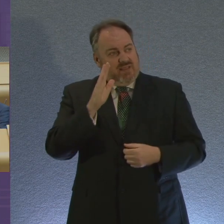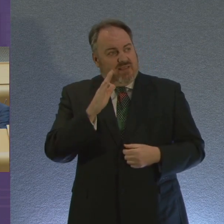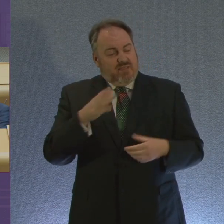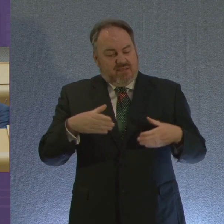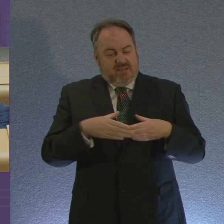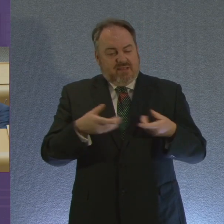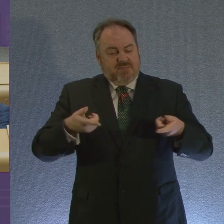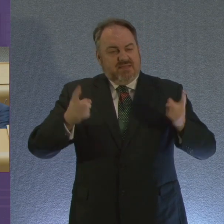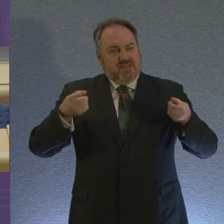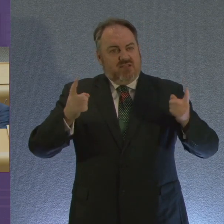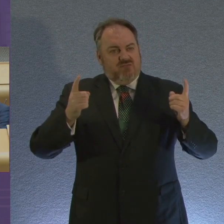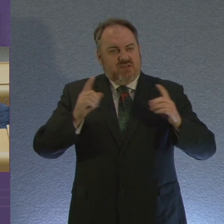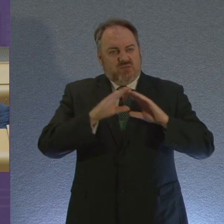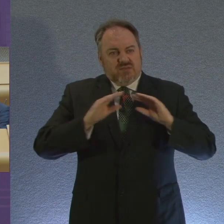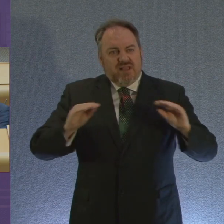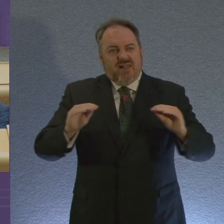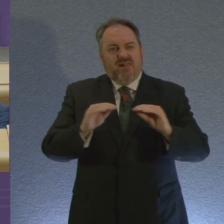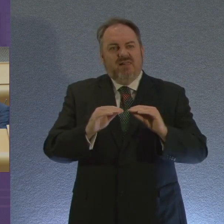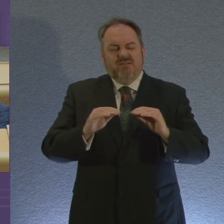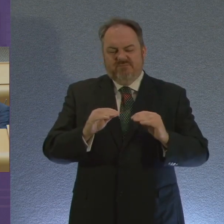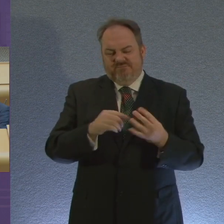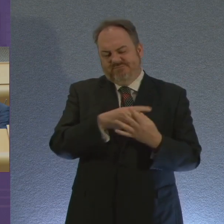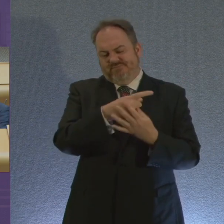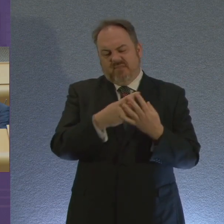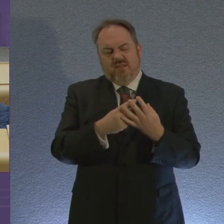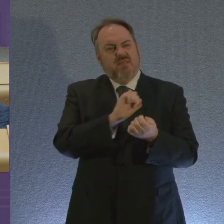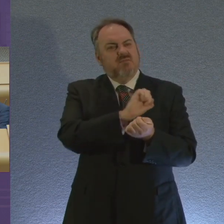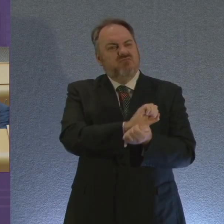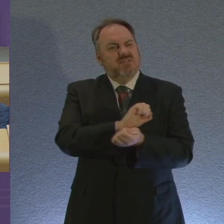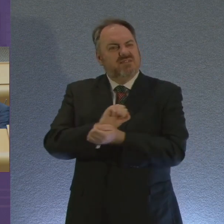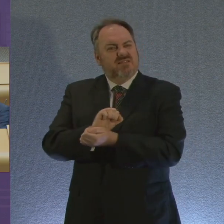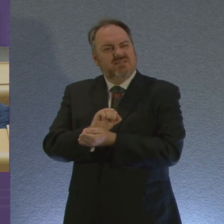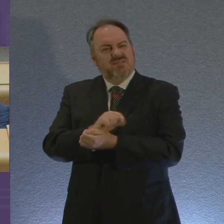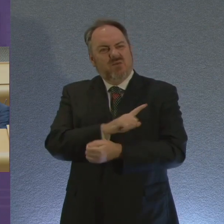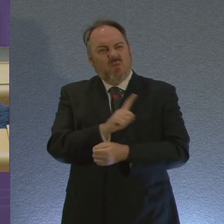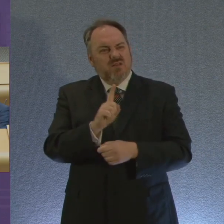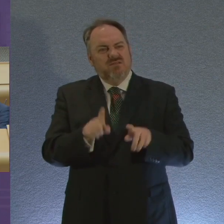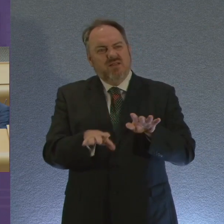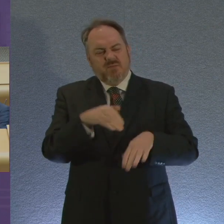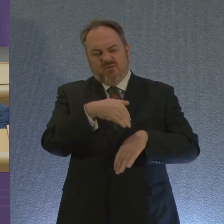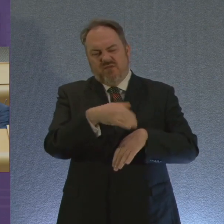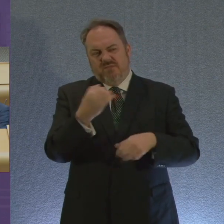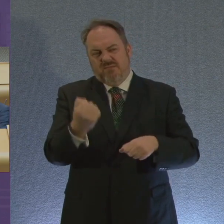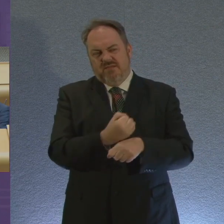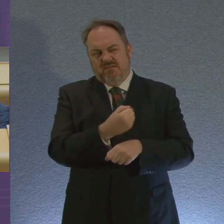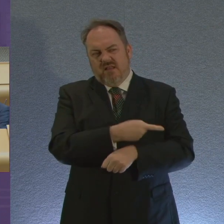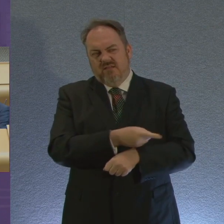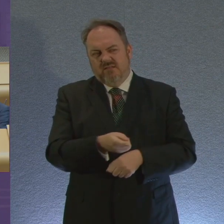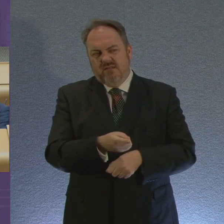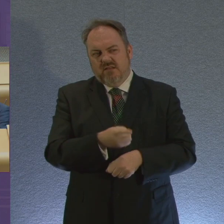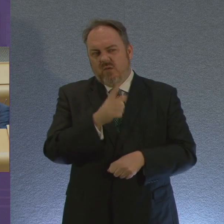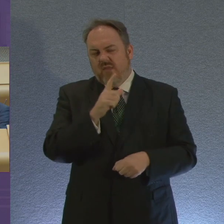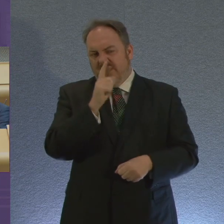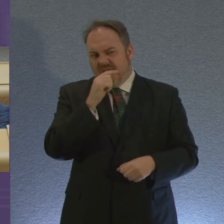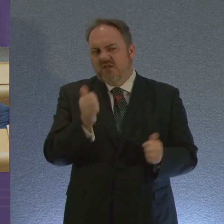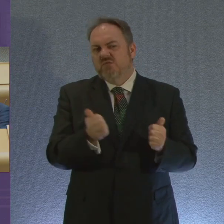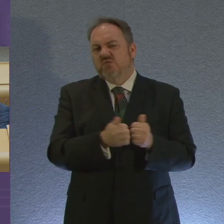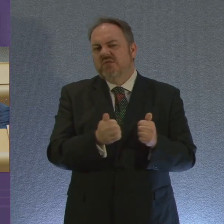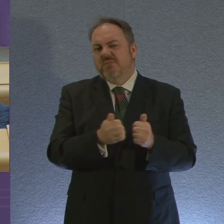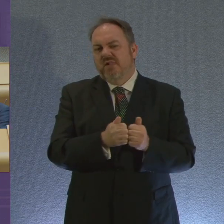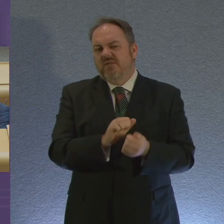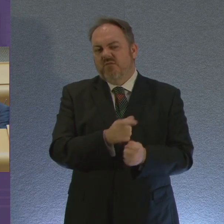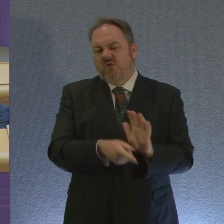idea of which type of prisoners might be eligible for this release and what sort of numbers that might involve being eligible for